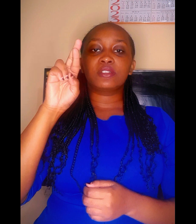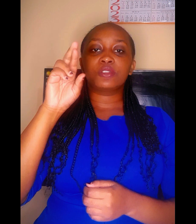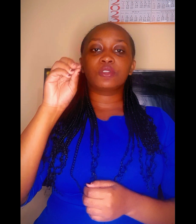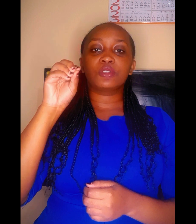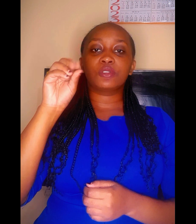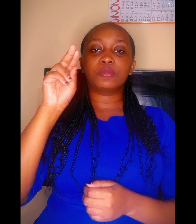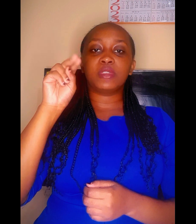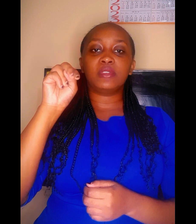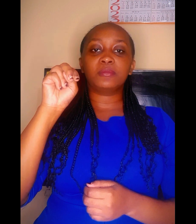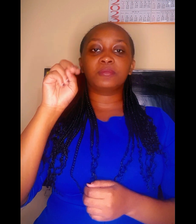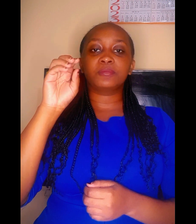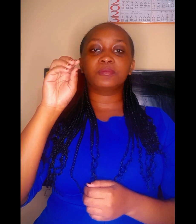Deuteronomy.